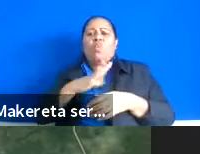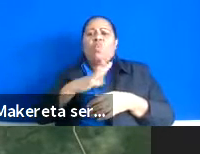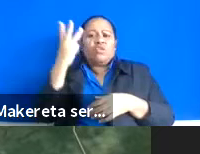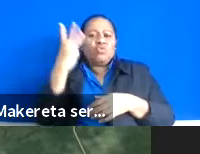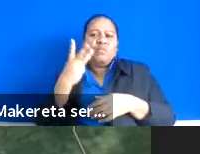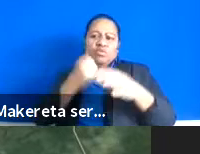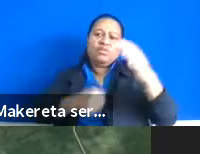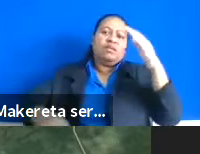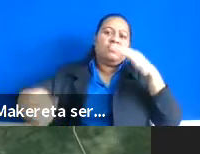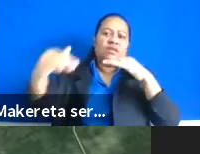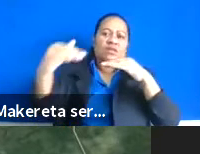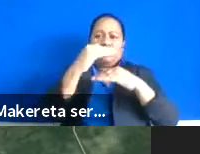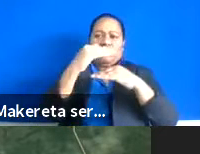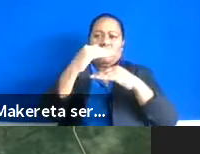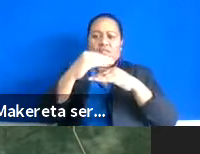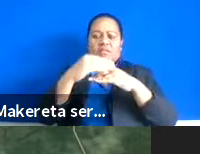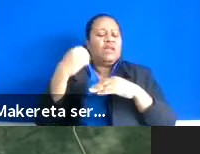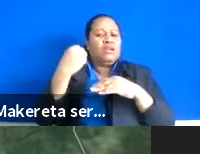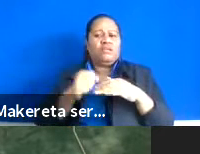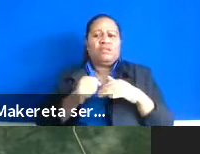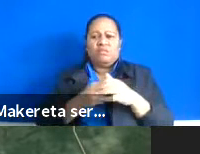women and disempowering the systems.